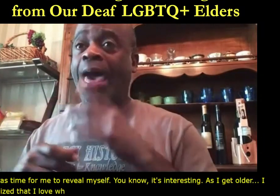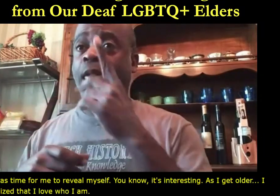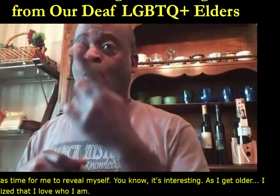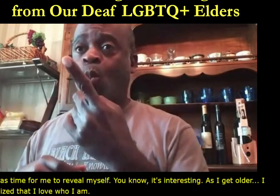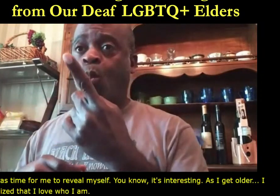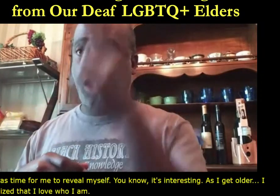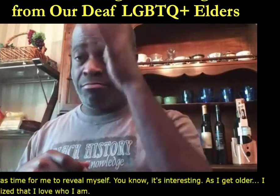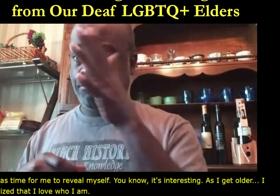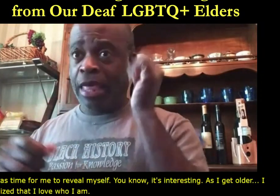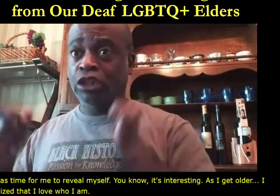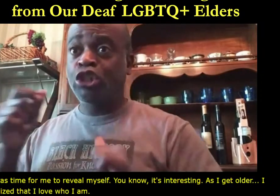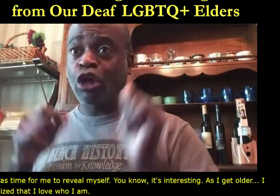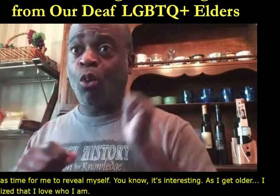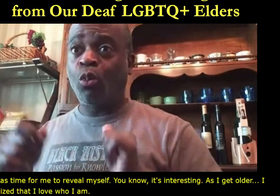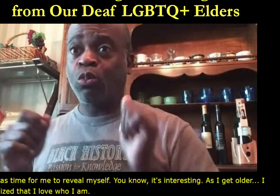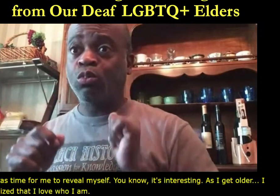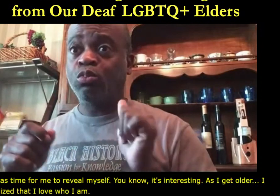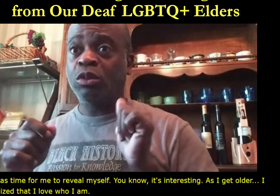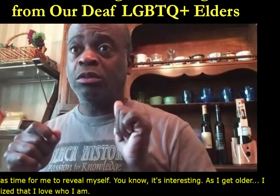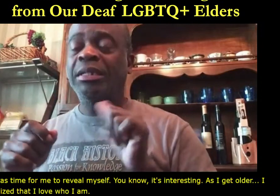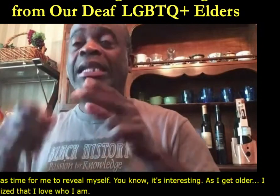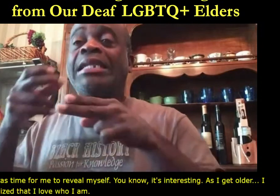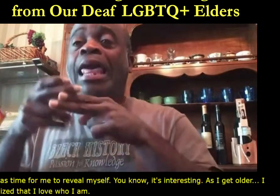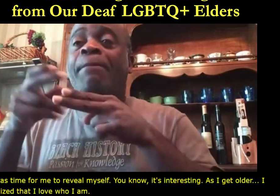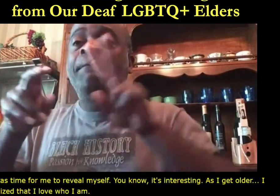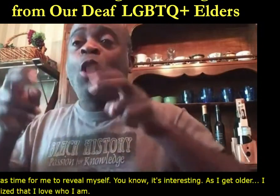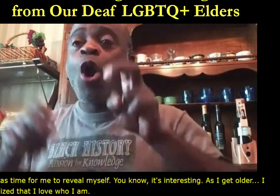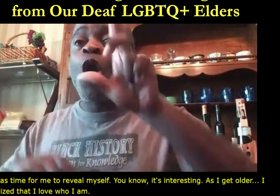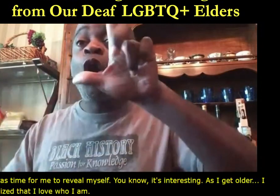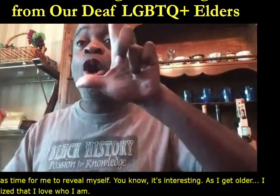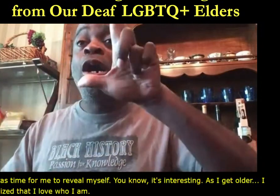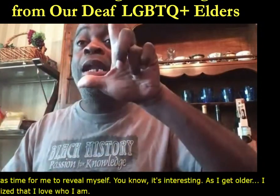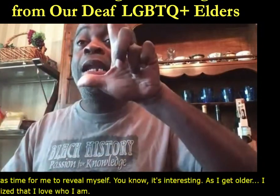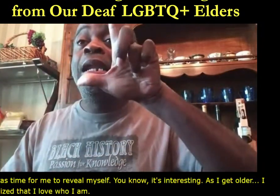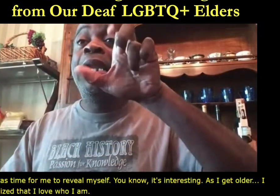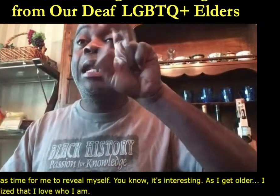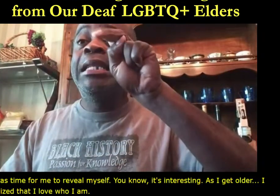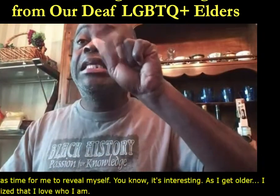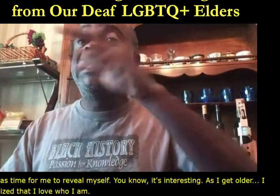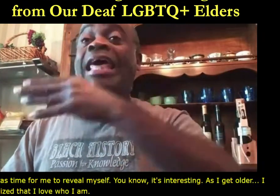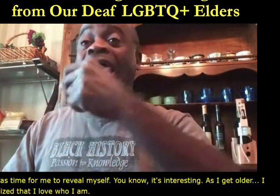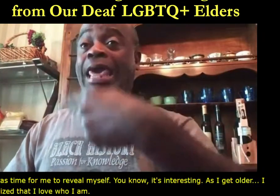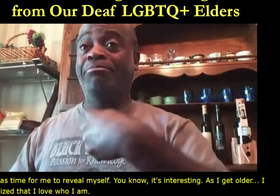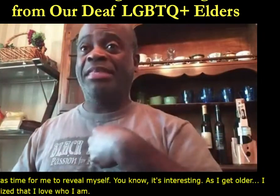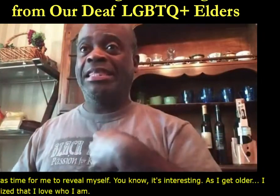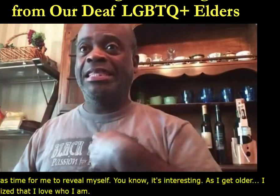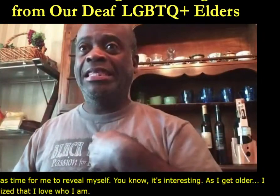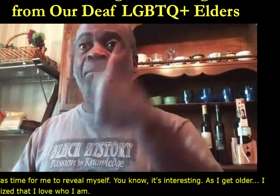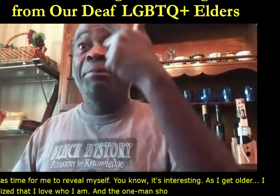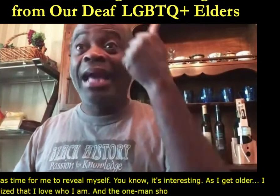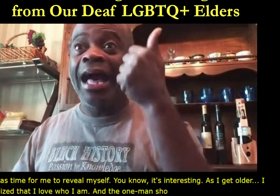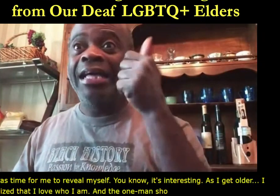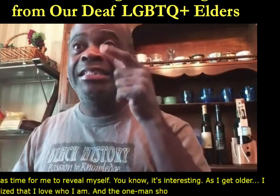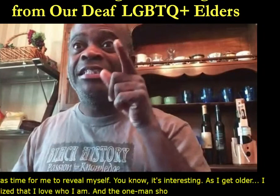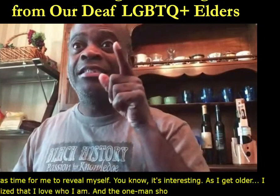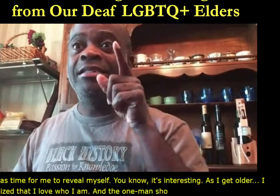and i you know that the one man show that i have called lena and me